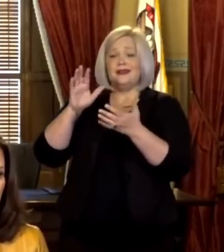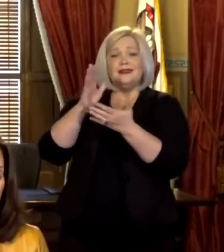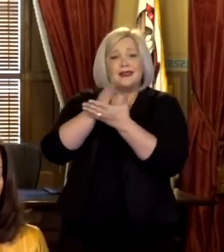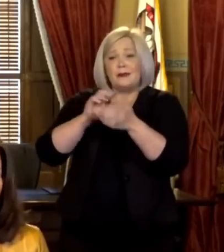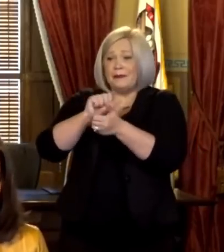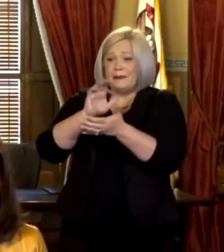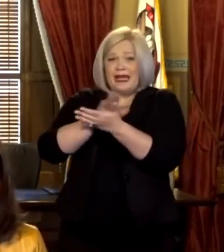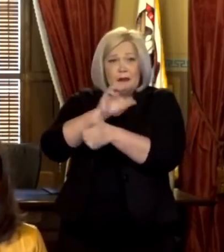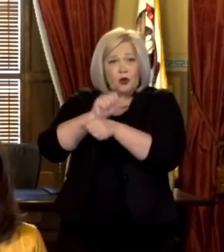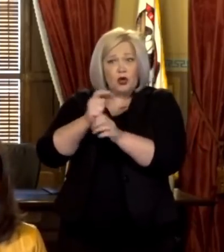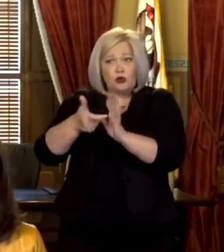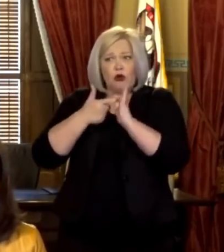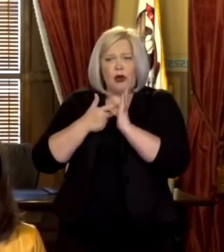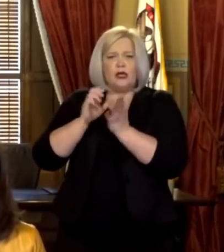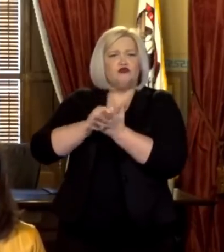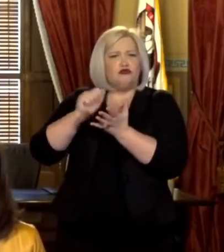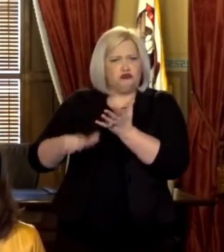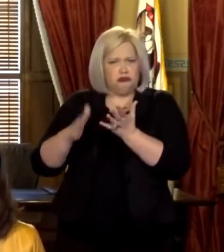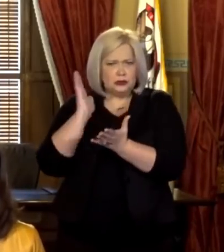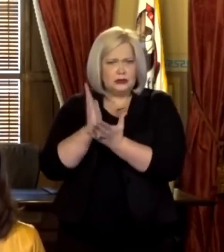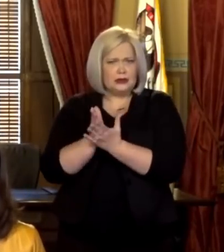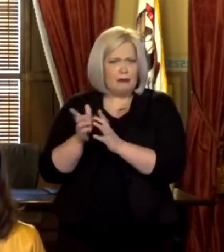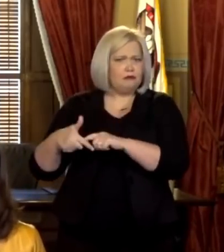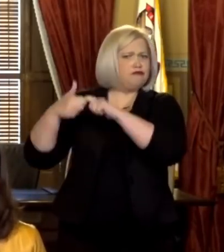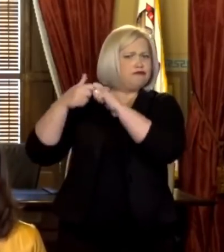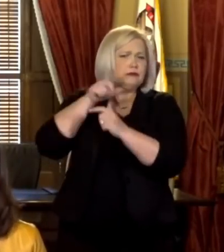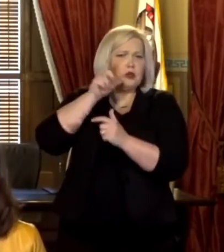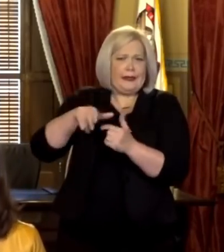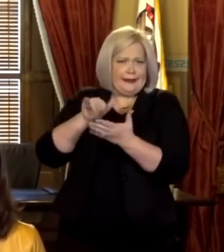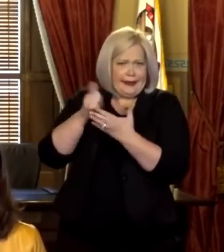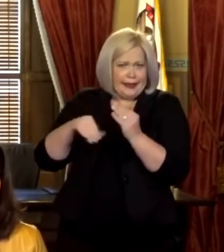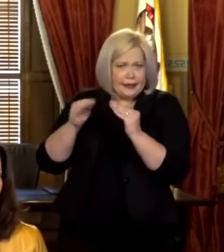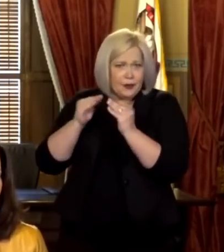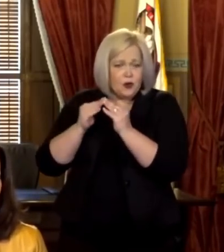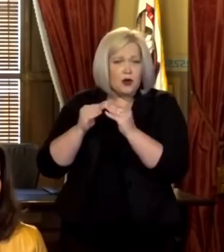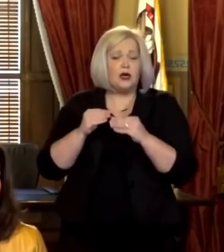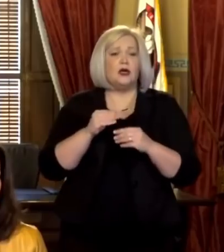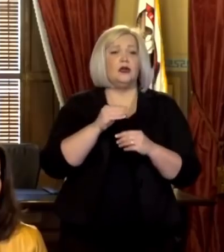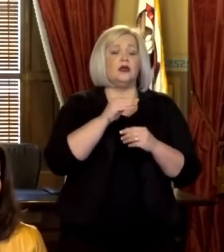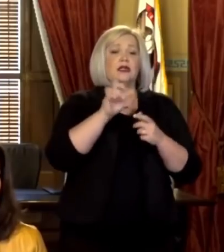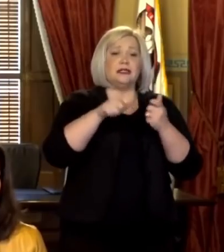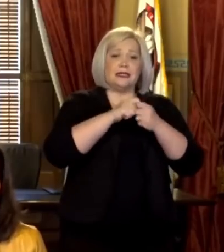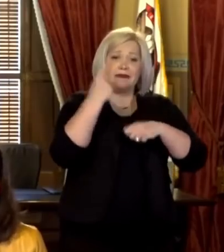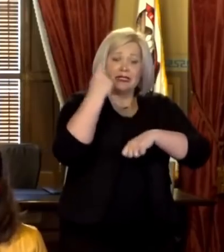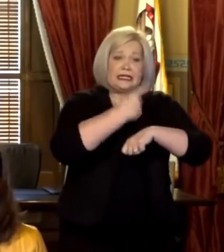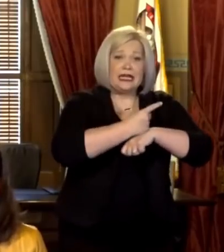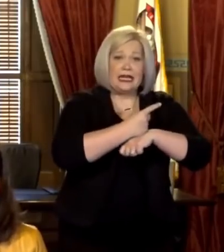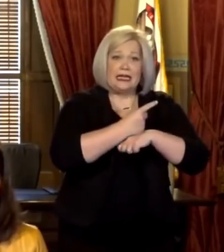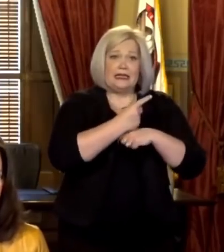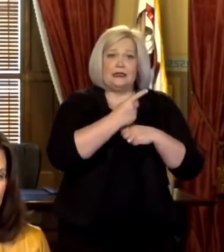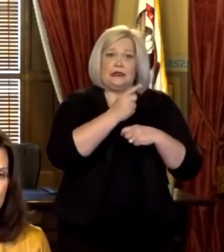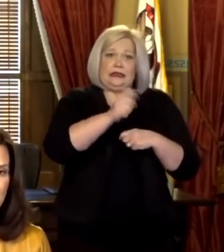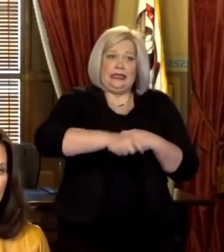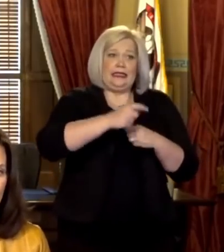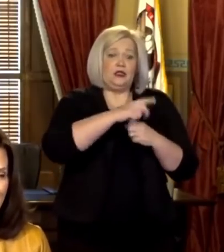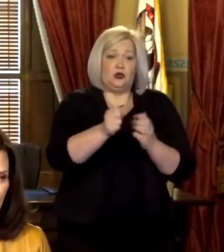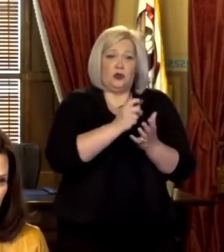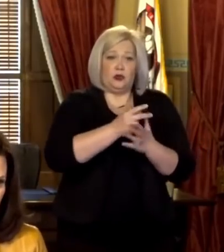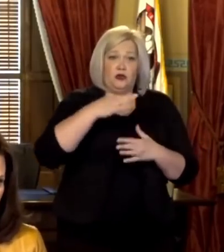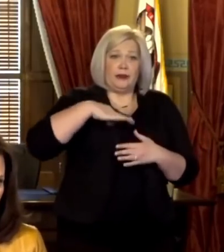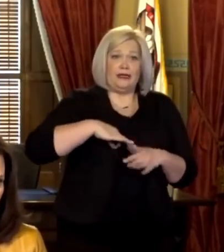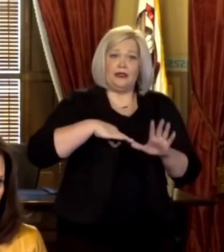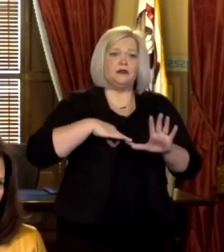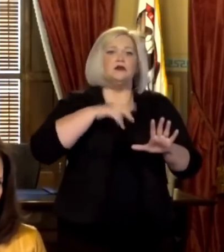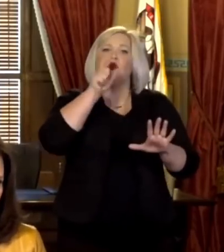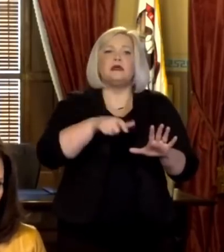that used to be required or it is alleviating the date certain for which to accrue benefits. Those things will not